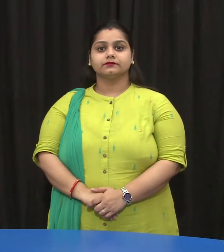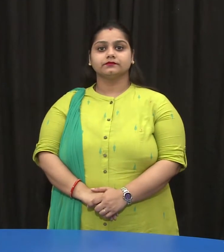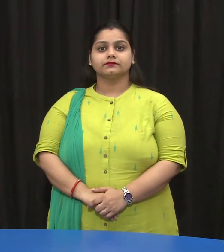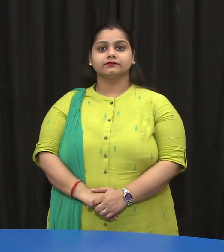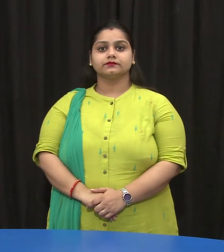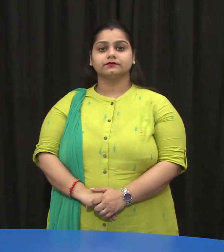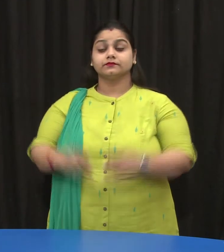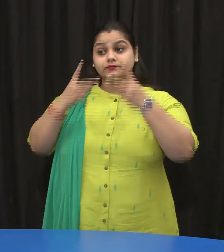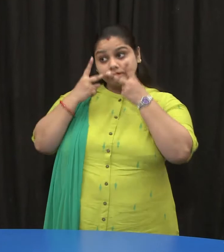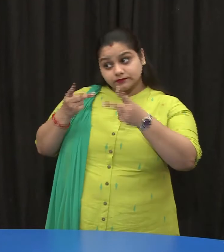Look at this picture.